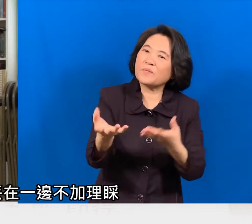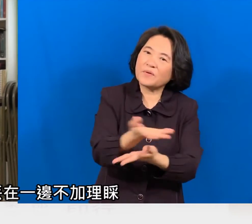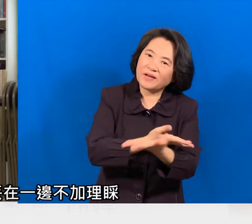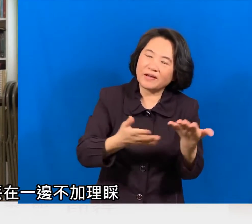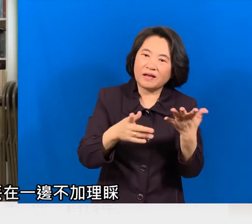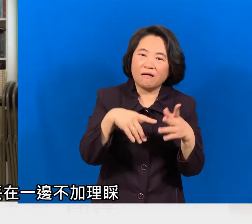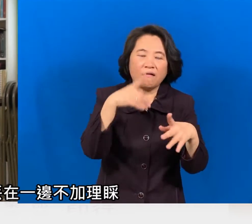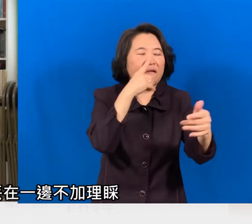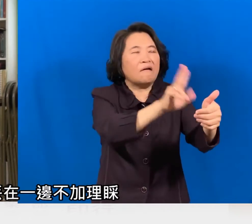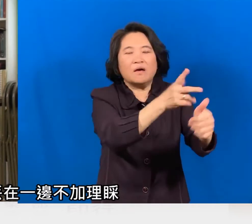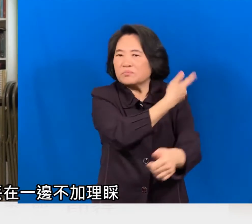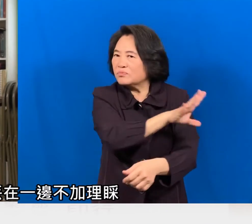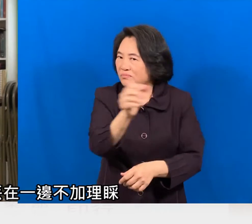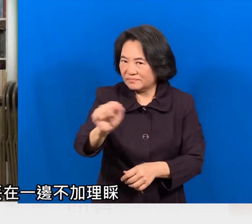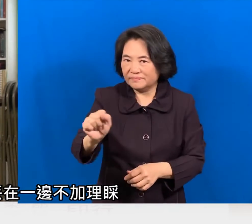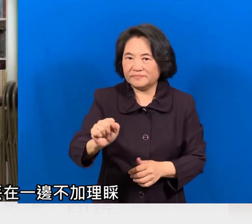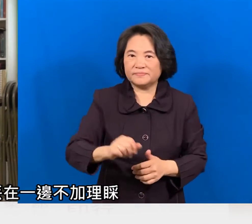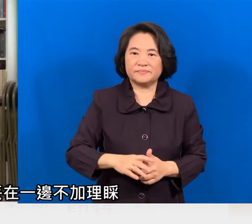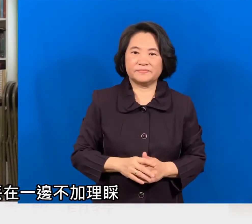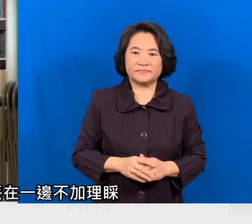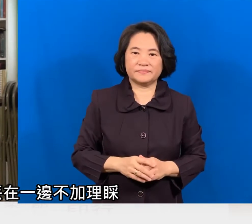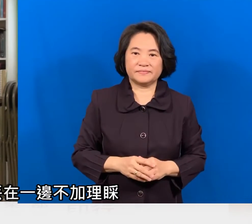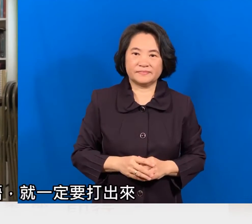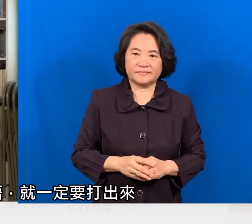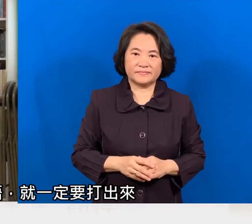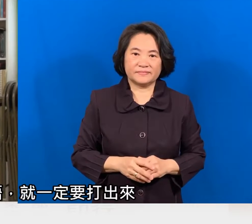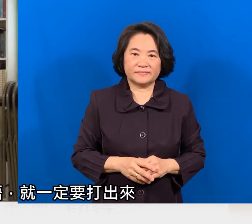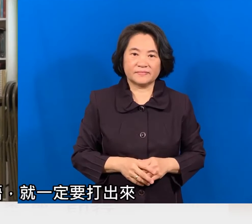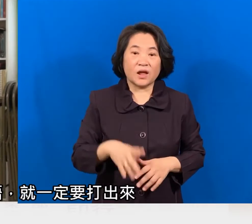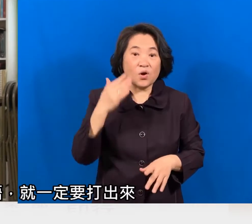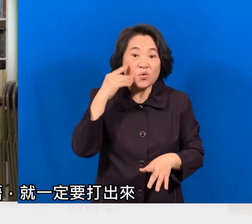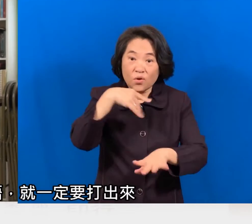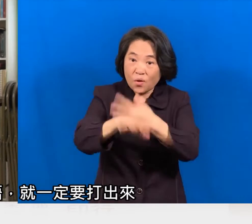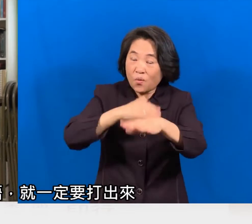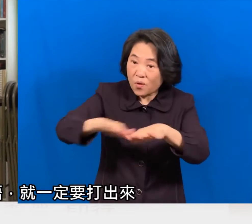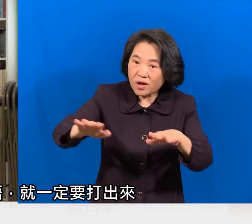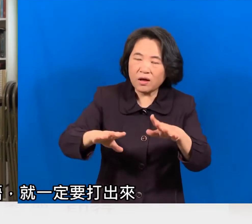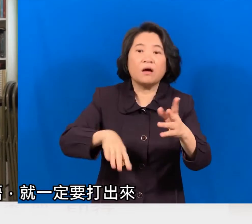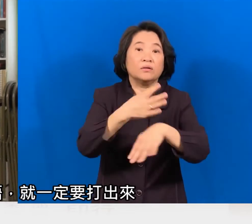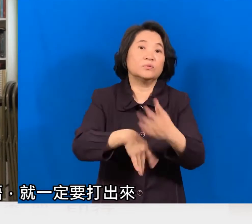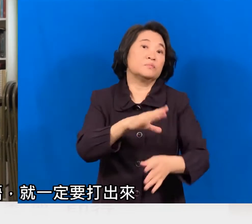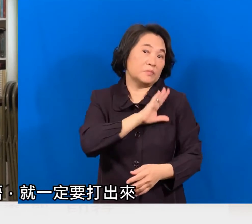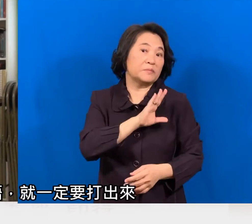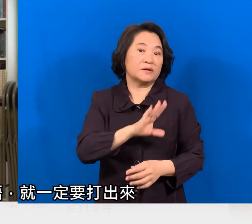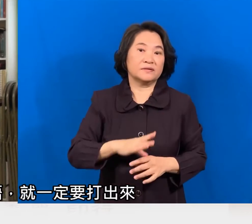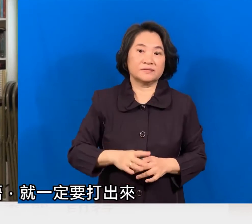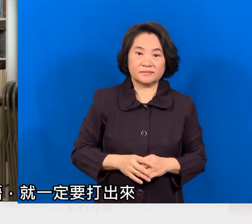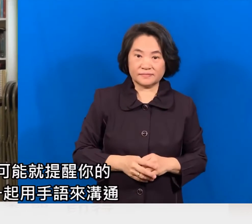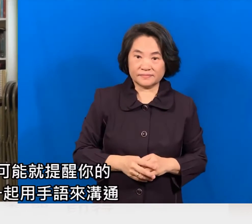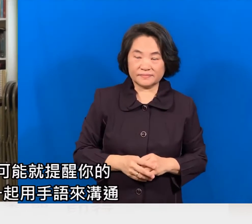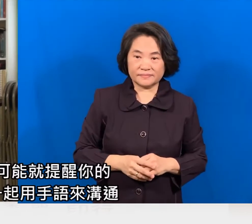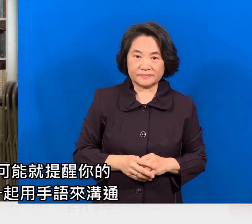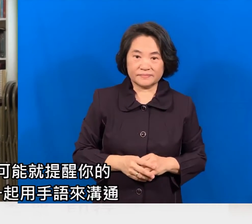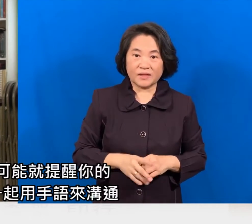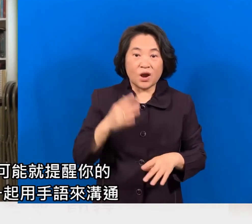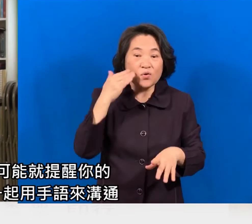conversation, and not forget and cast them to one side. If you know sign language, then make sure you're signing, and in doing